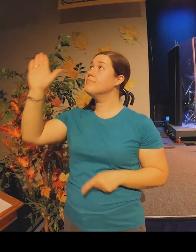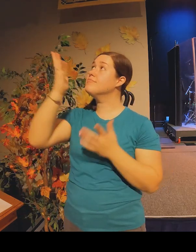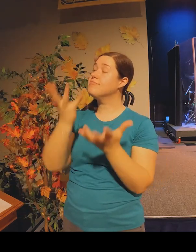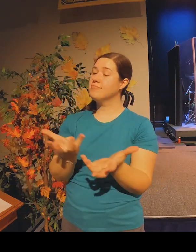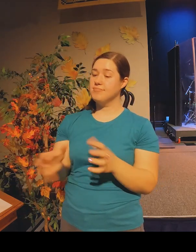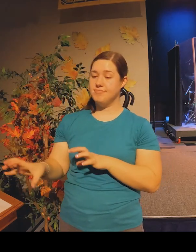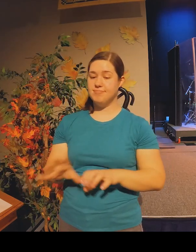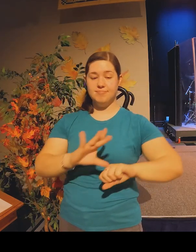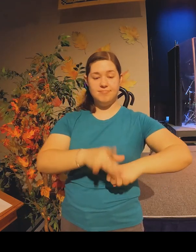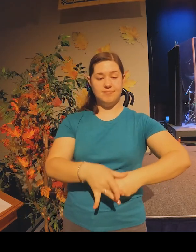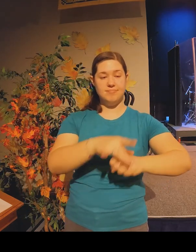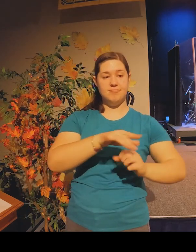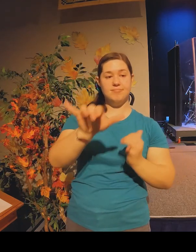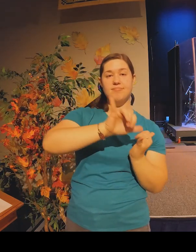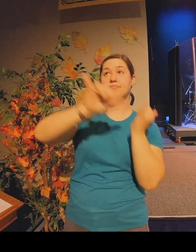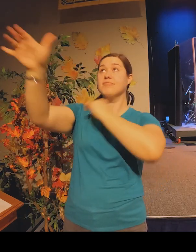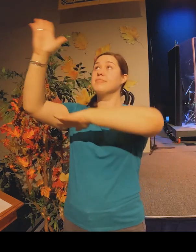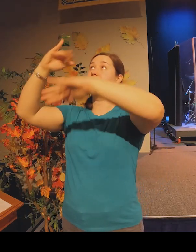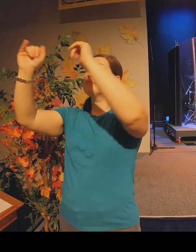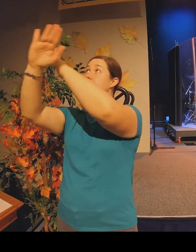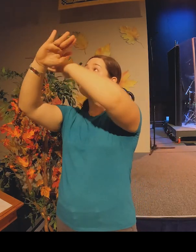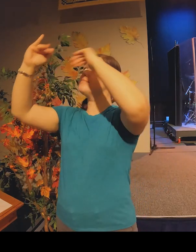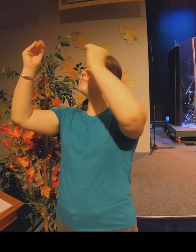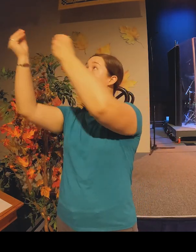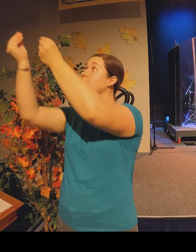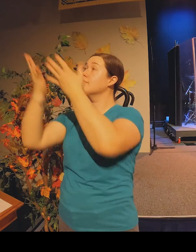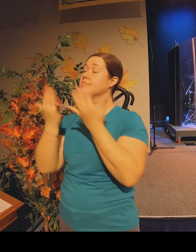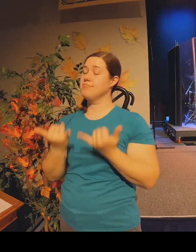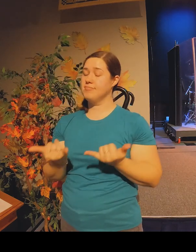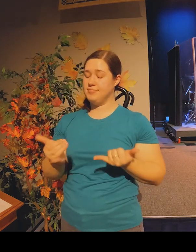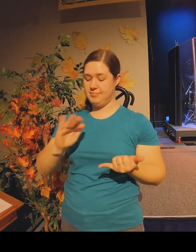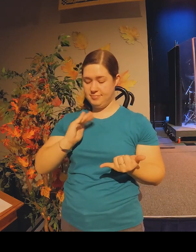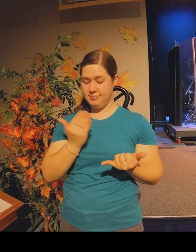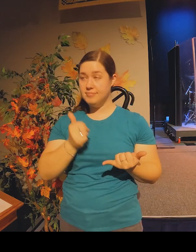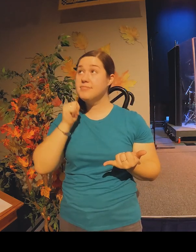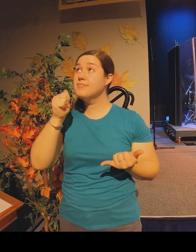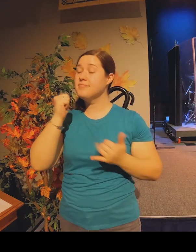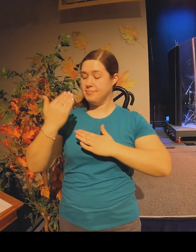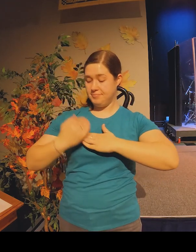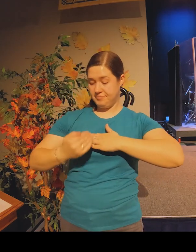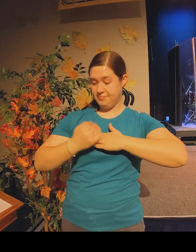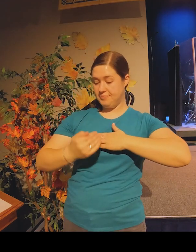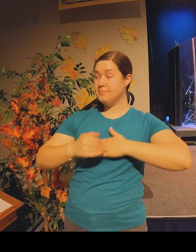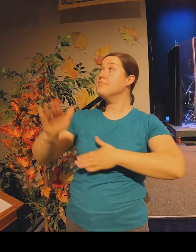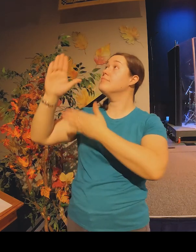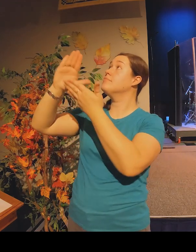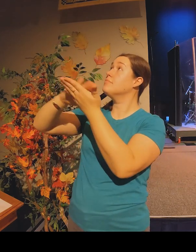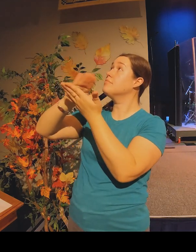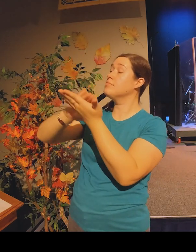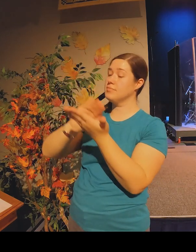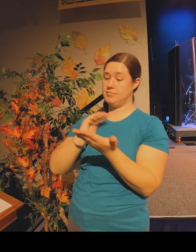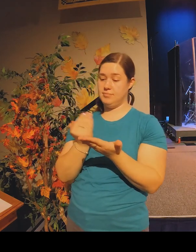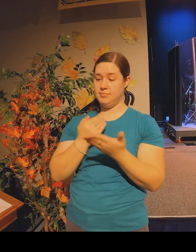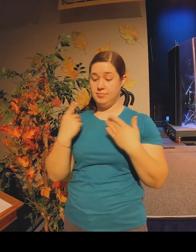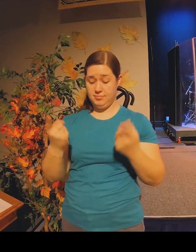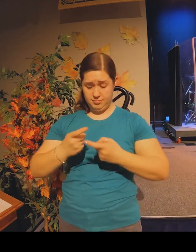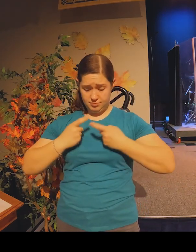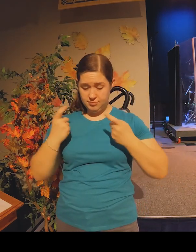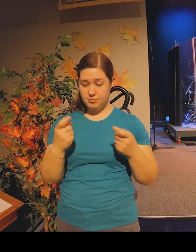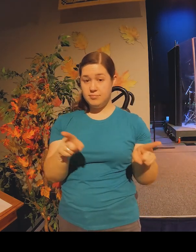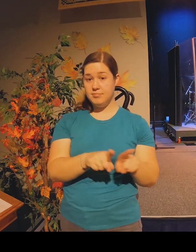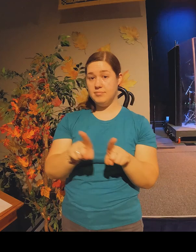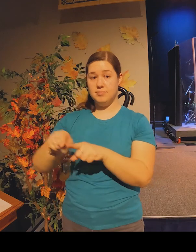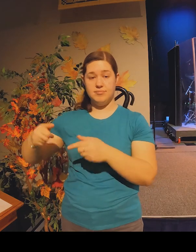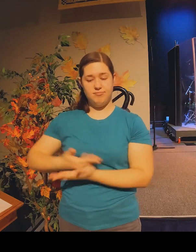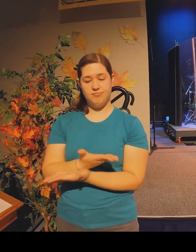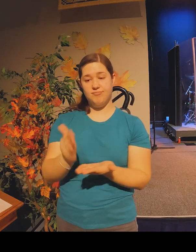on earth as it is in heaven. Give us this day our daily bread, and forgive us our trespasses,